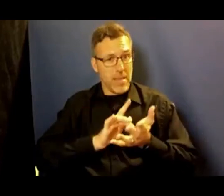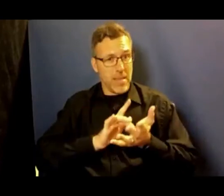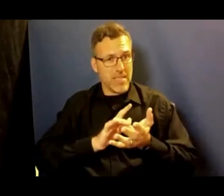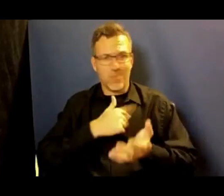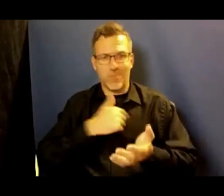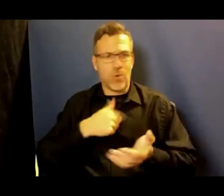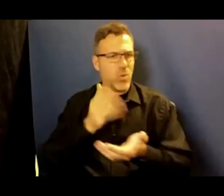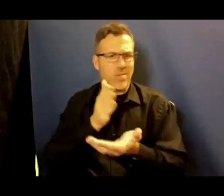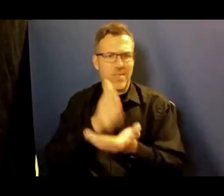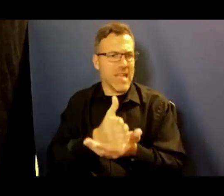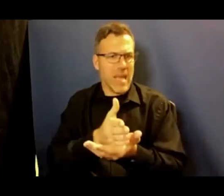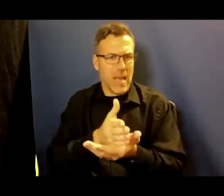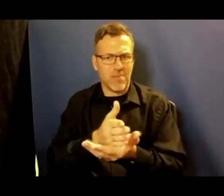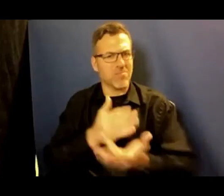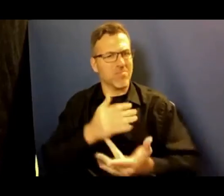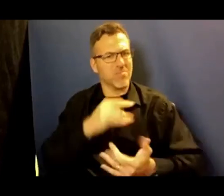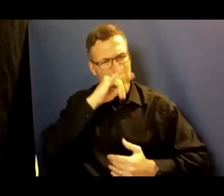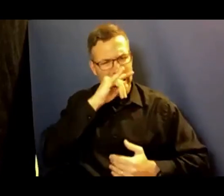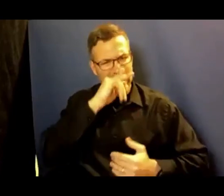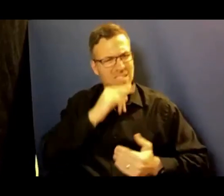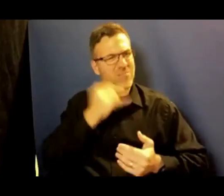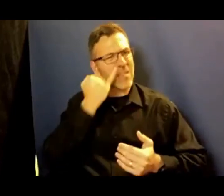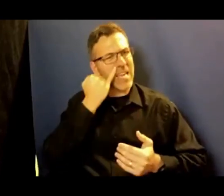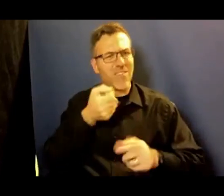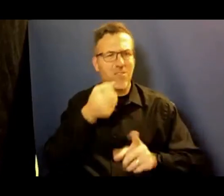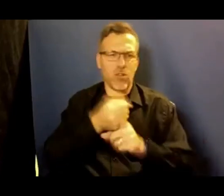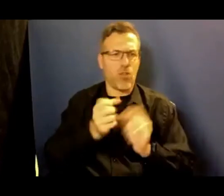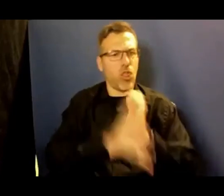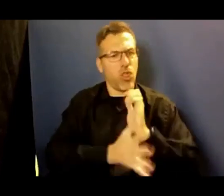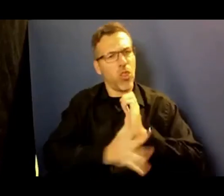in the US with diarrhea. We have hospitals, we have ways to treat